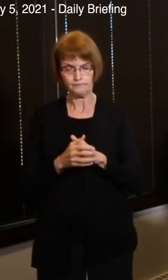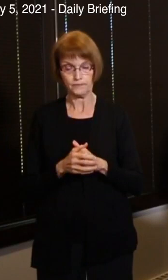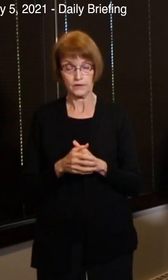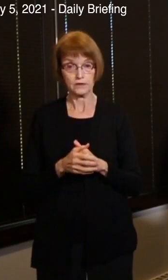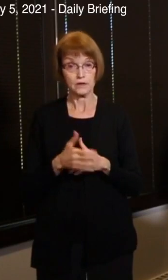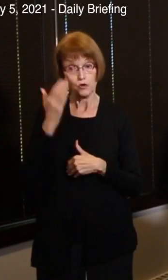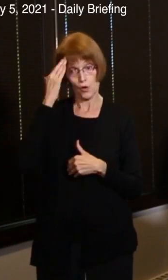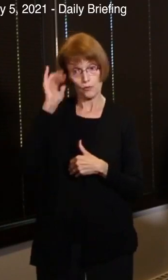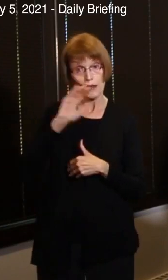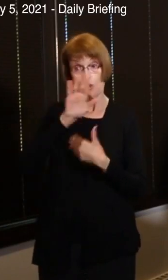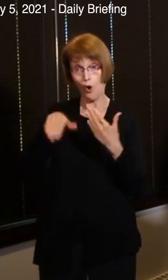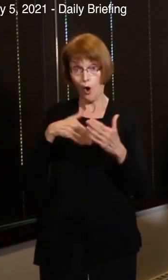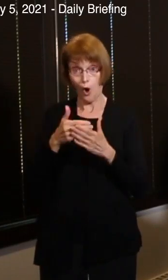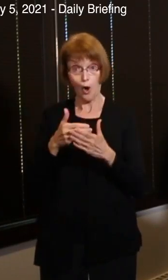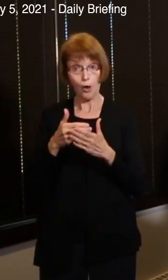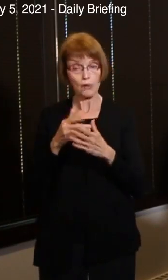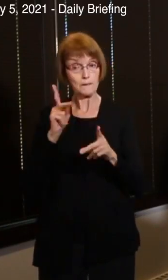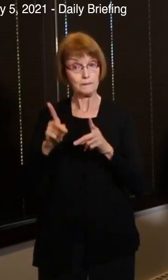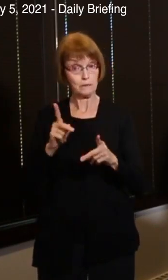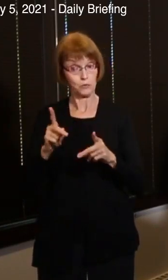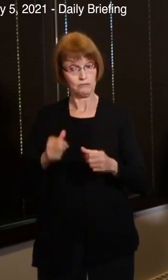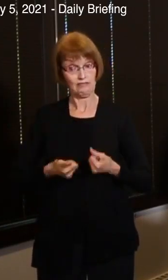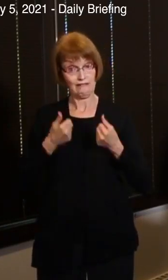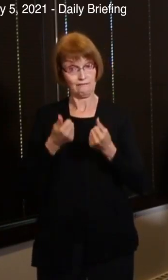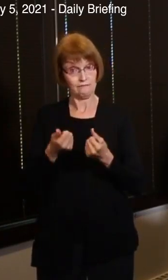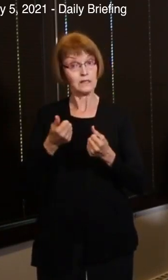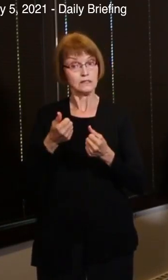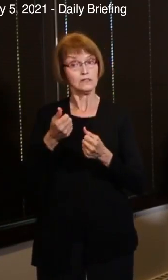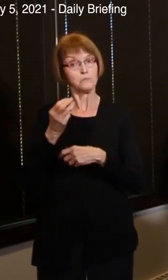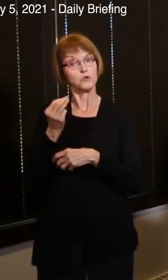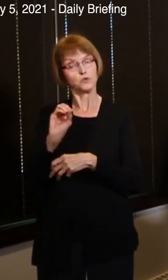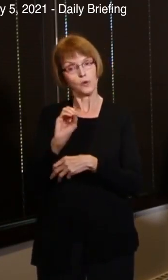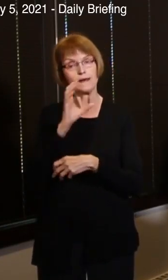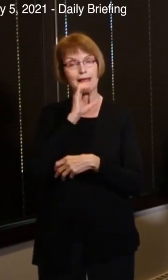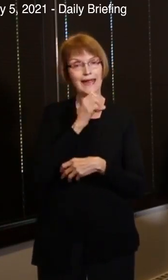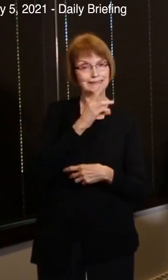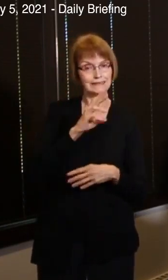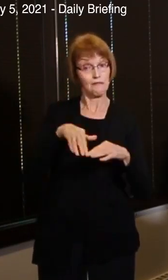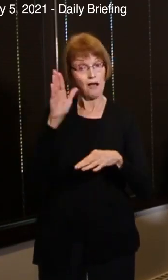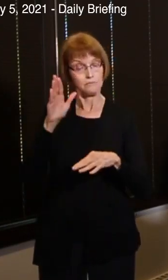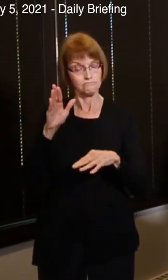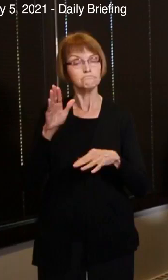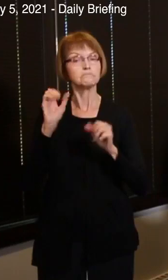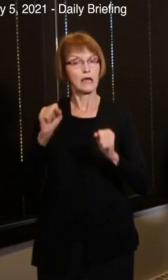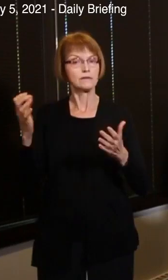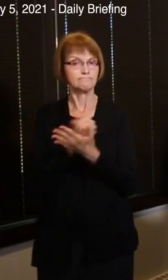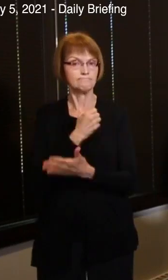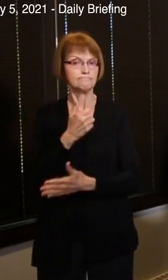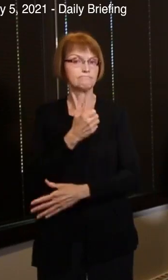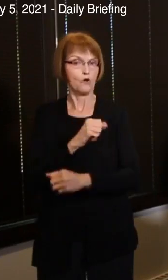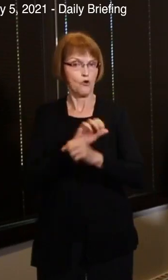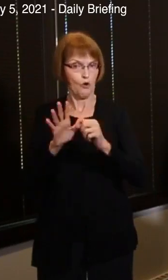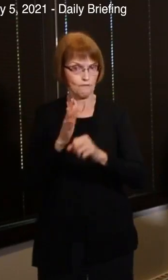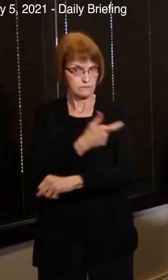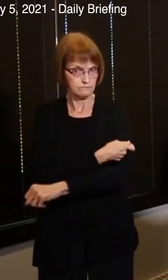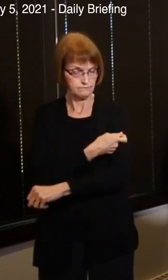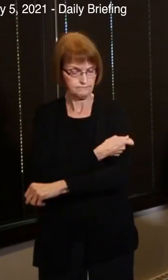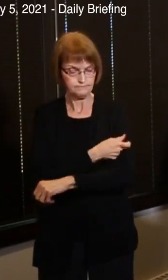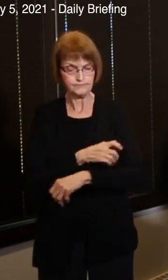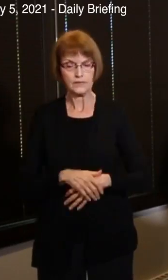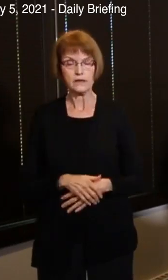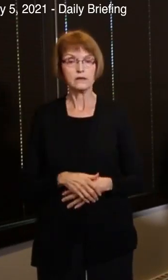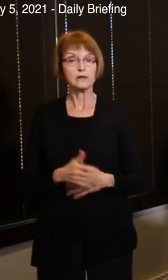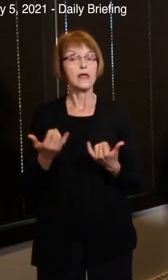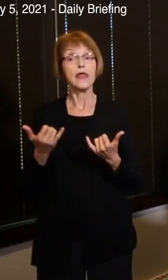all Missourians 16 years of age and older are now eligible for the COVID-19 vaccine. And now there's